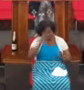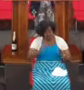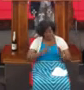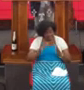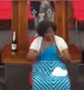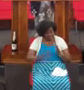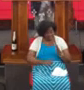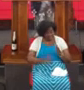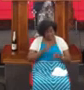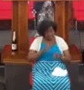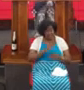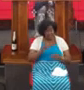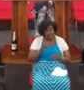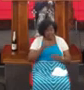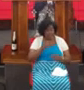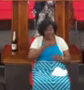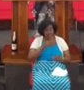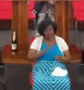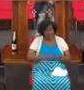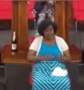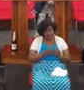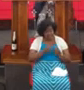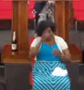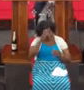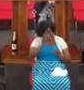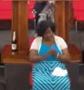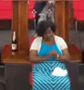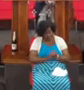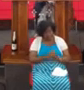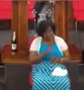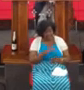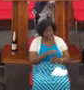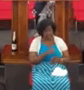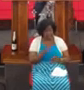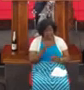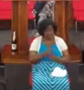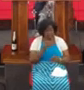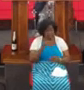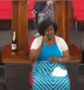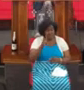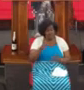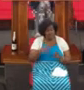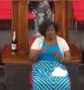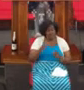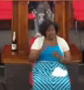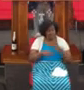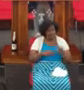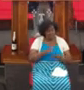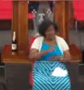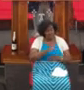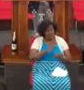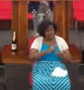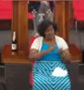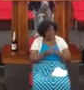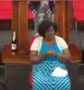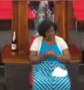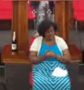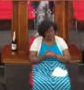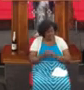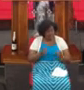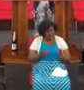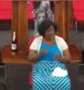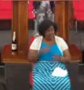widows in their affliction, and to keep themselves unspotted from the world. Your religion. And you